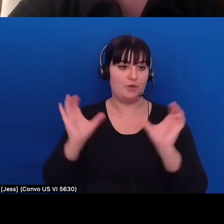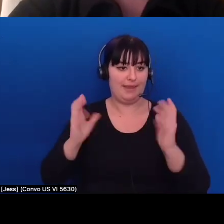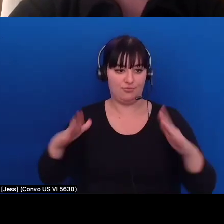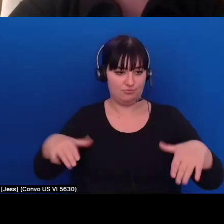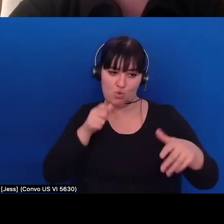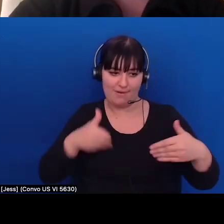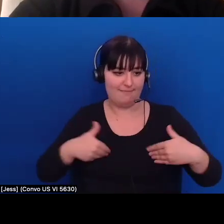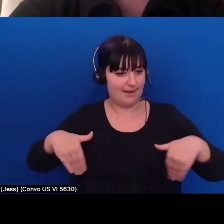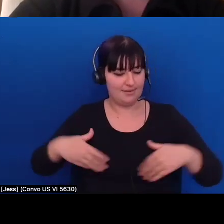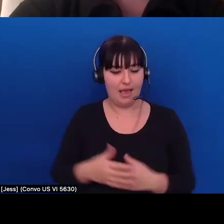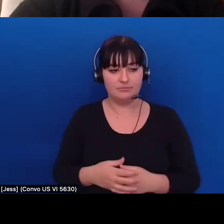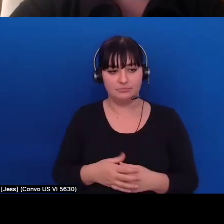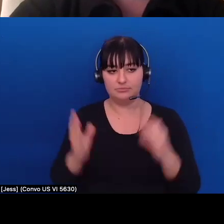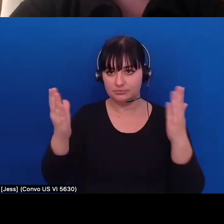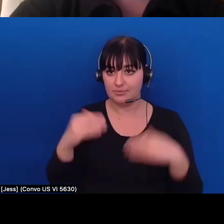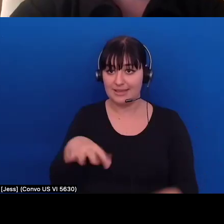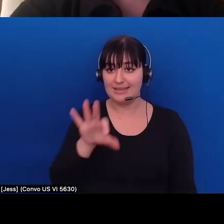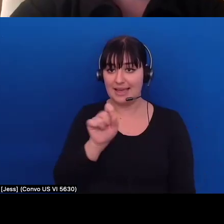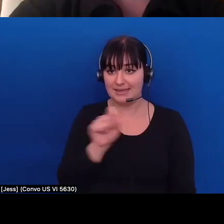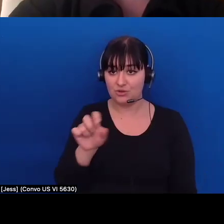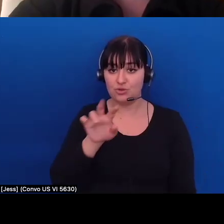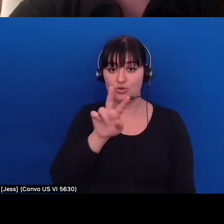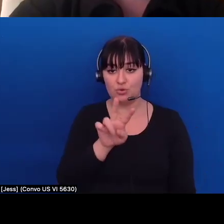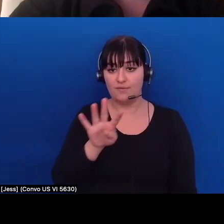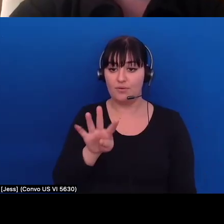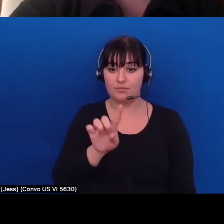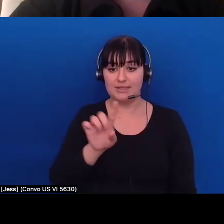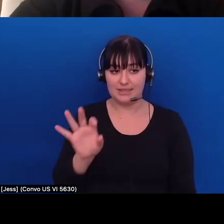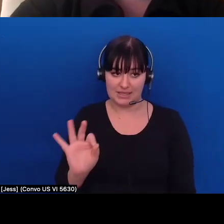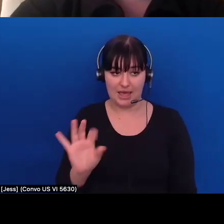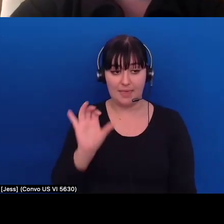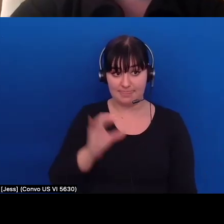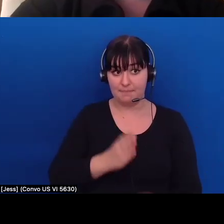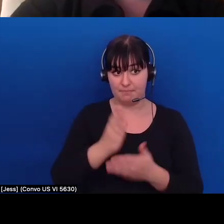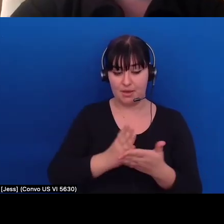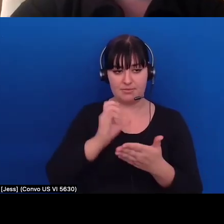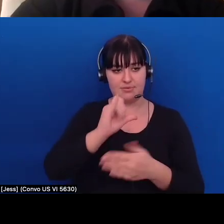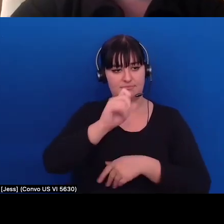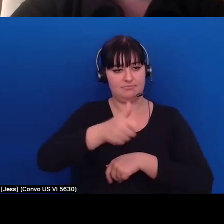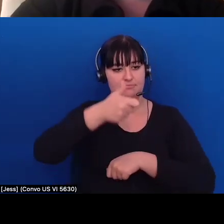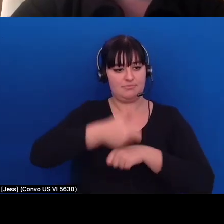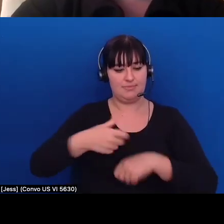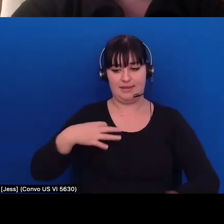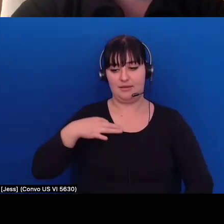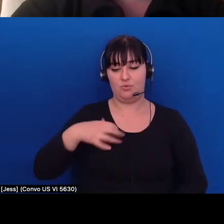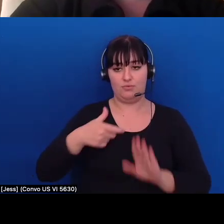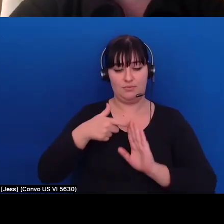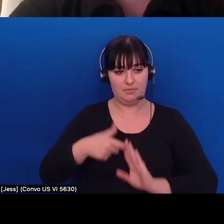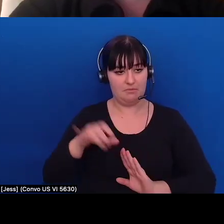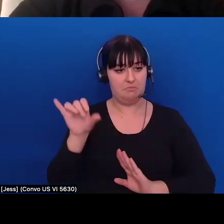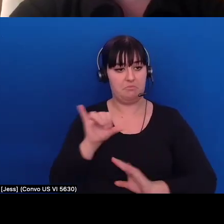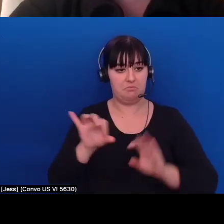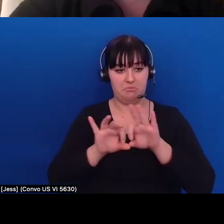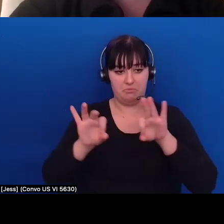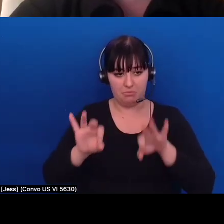Then moving to section 9-2419, this section establishes application requirements such as the form,